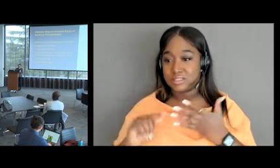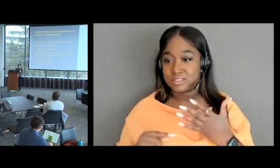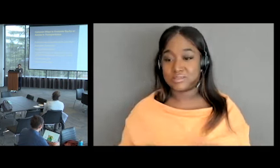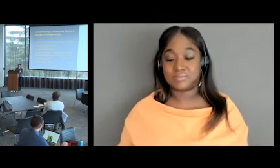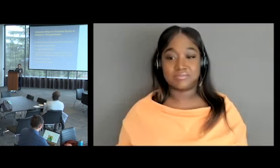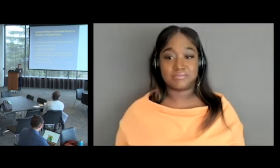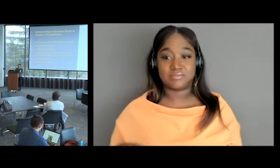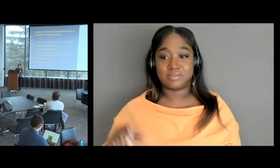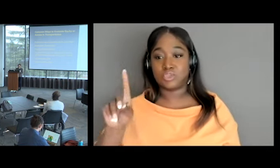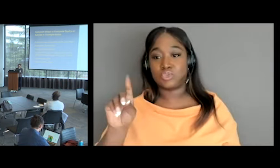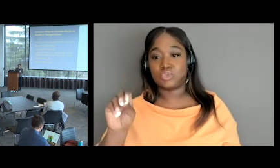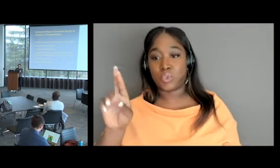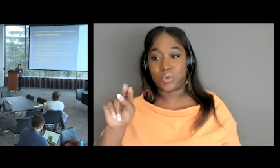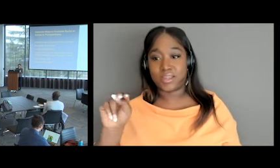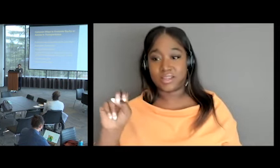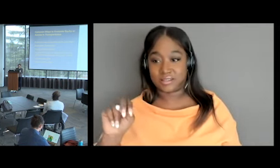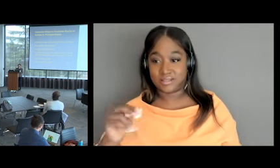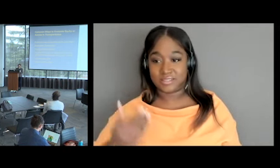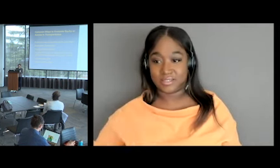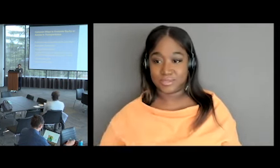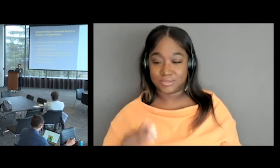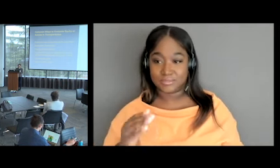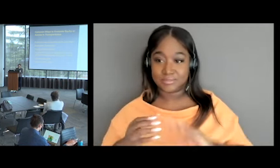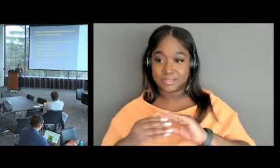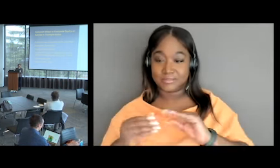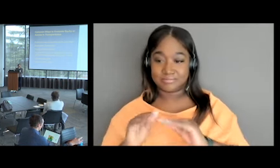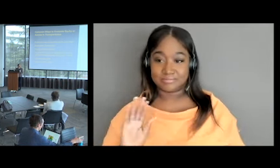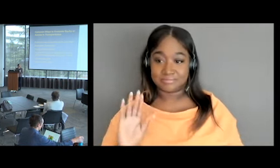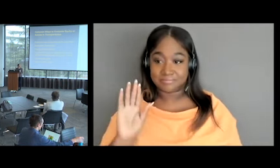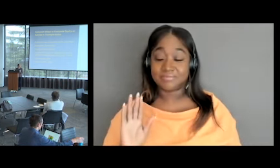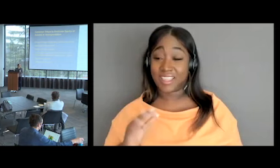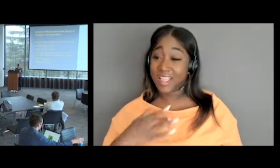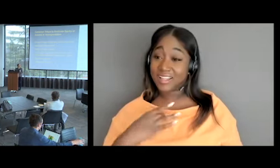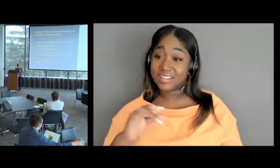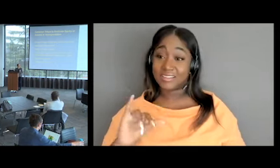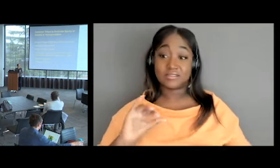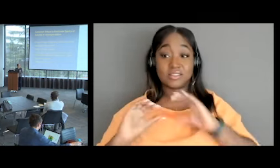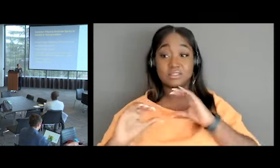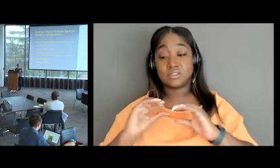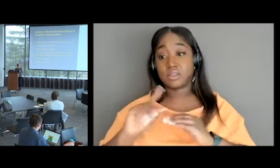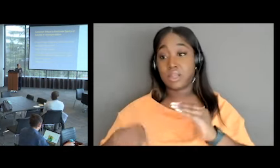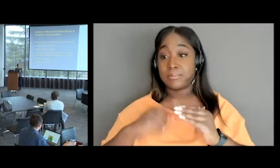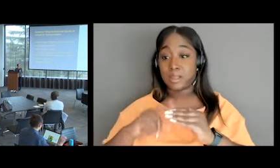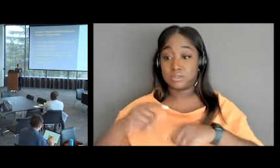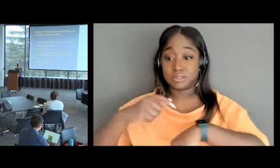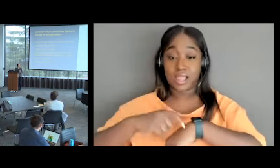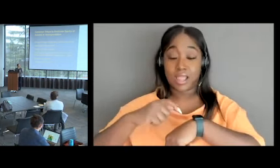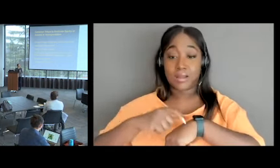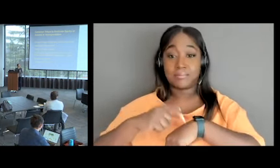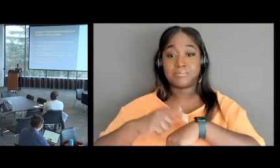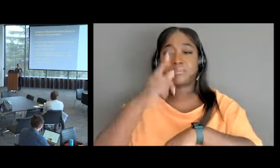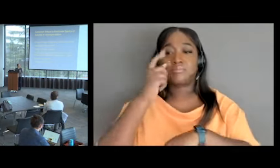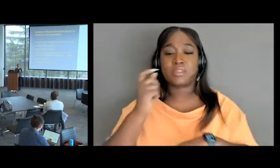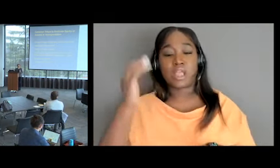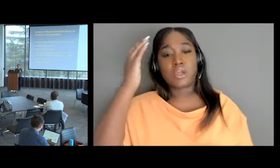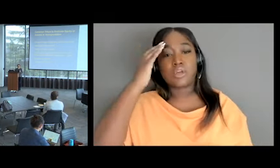again, and I like the conversation about time. I know that there's this urban planning